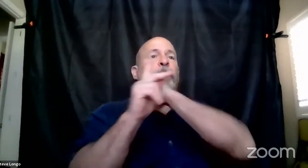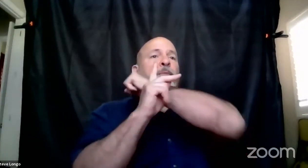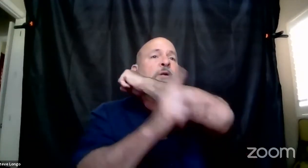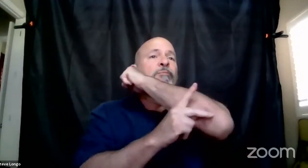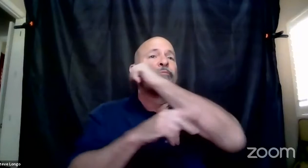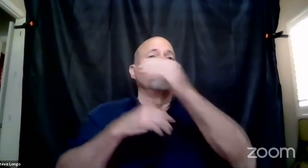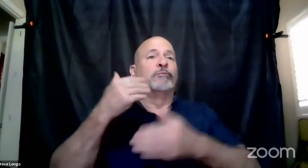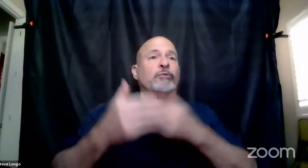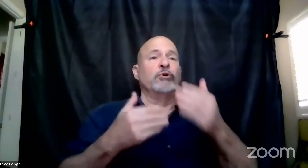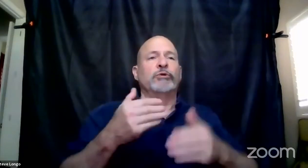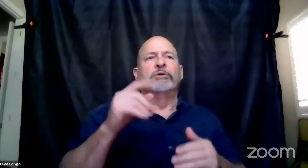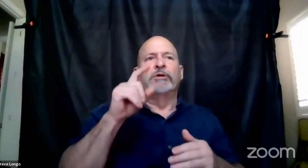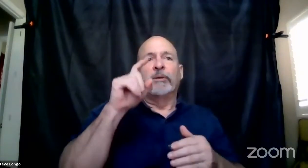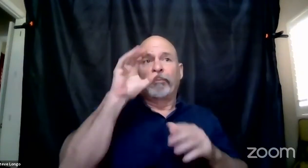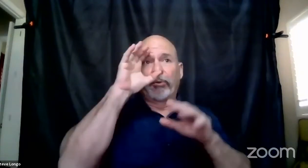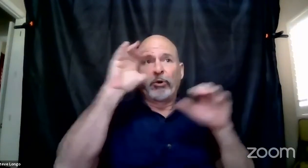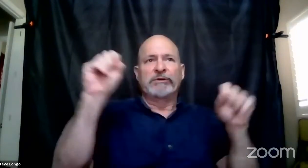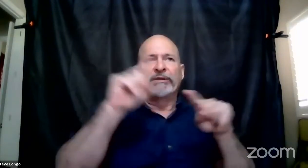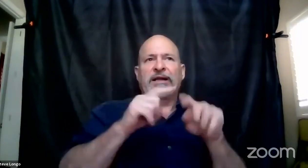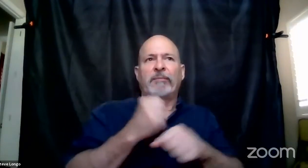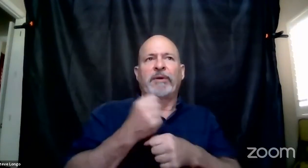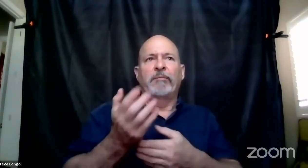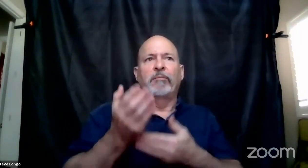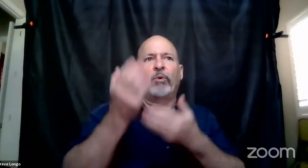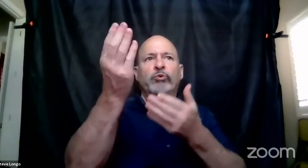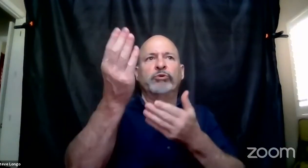This is Steve. As far as parliamentary procedures,